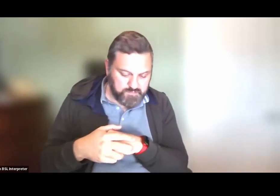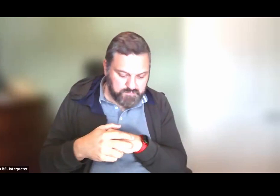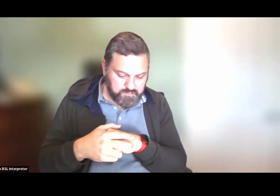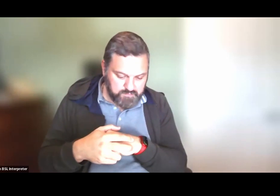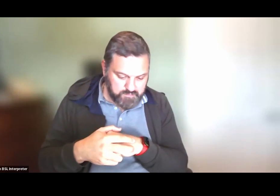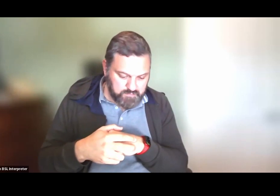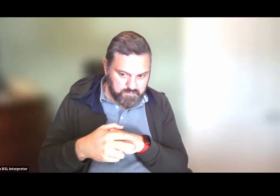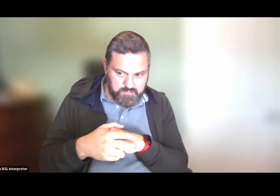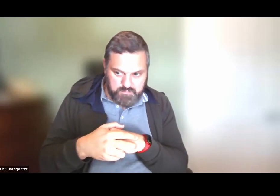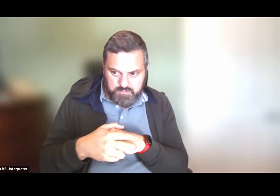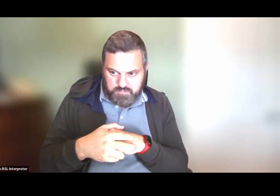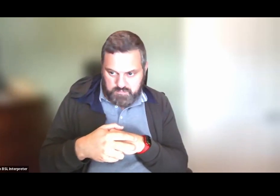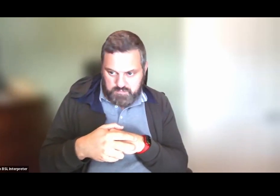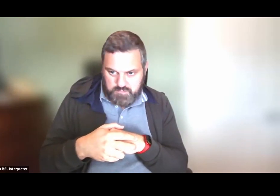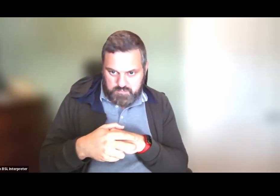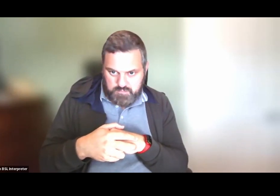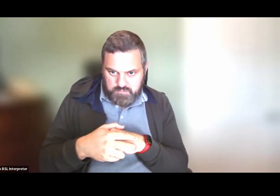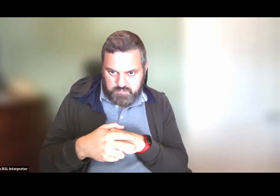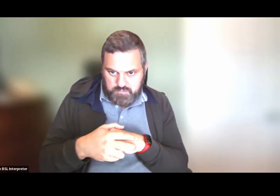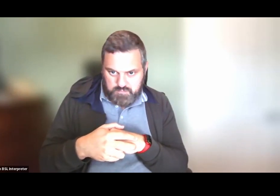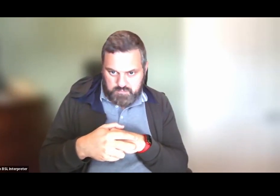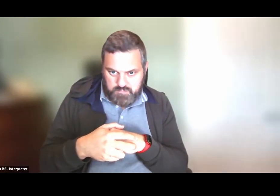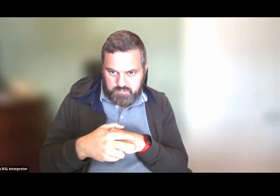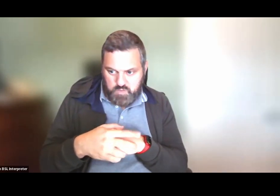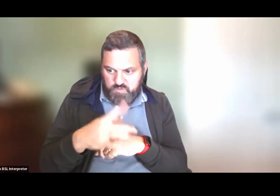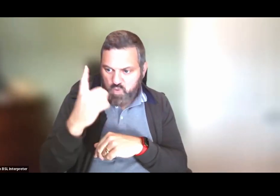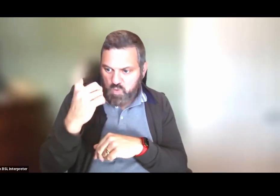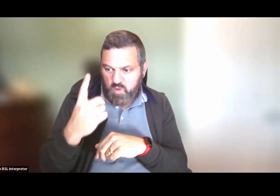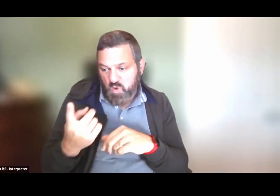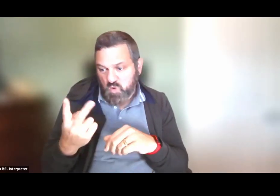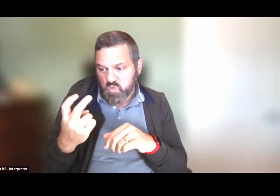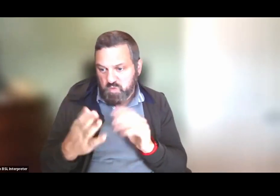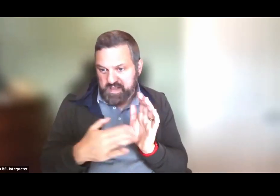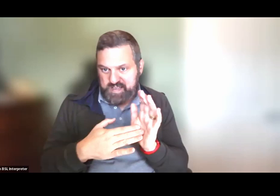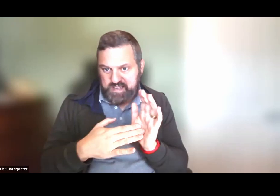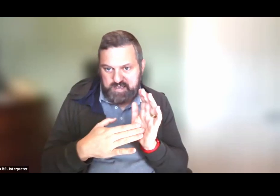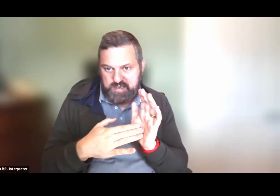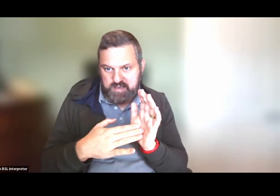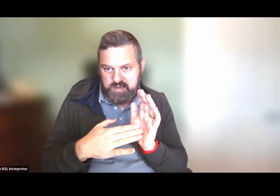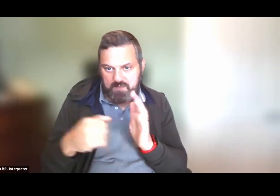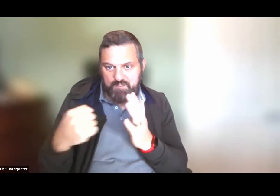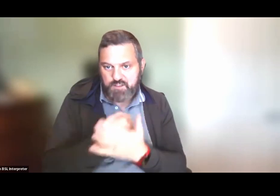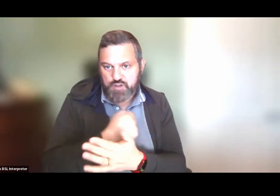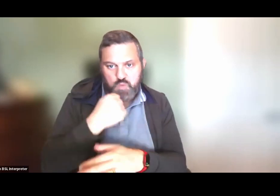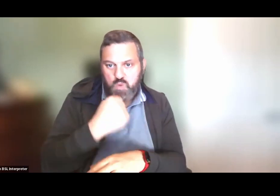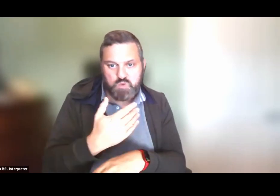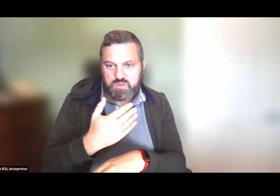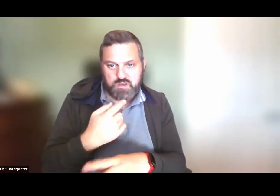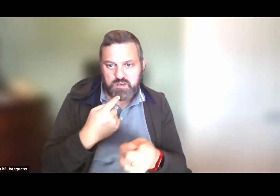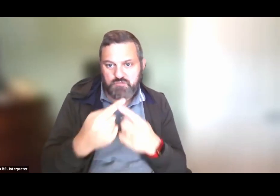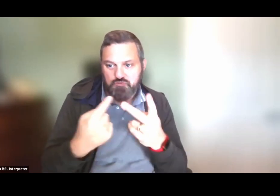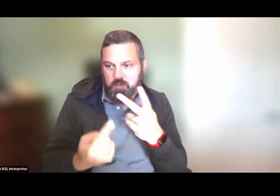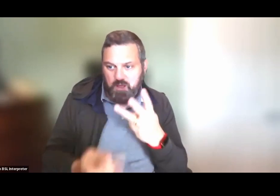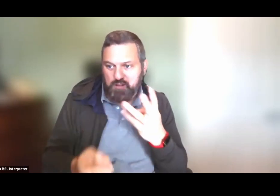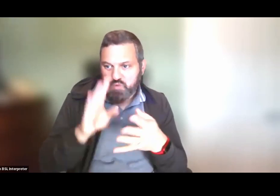So true, so true. I have to say we have 2 more minutes. So we need to, unfortunately, we won't be able to respond to all of